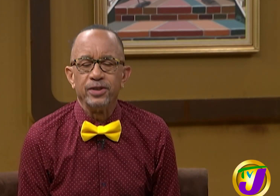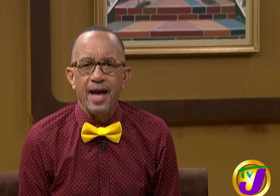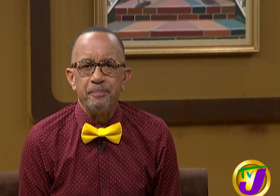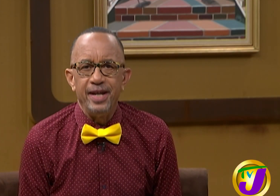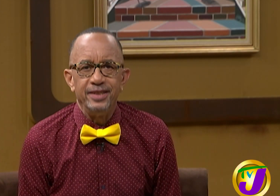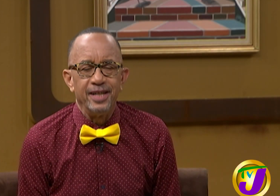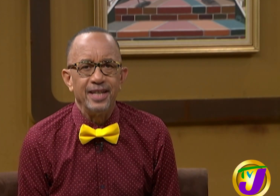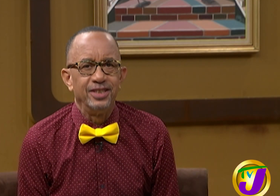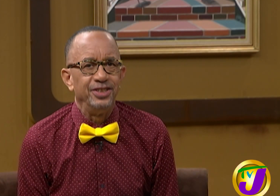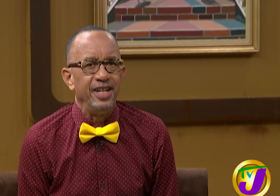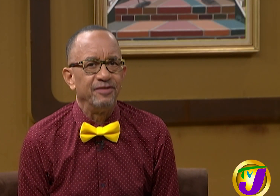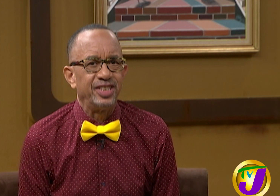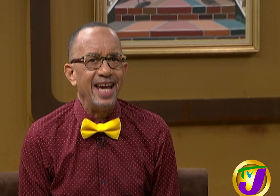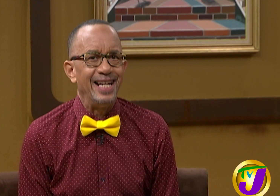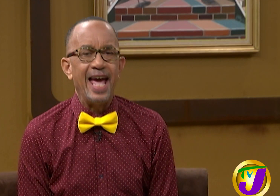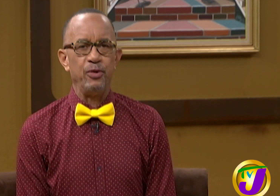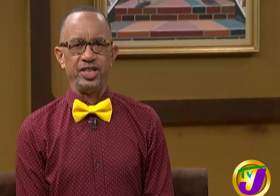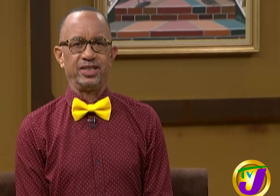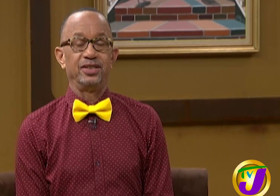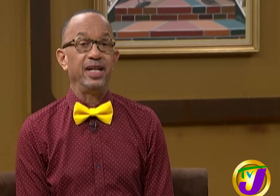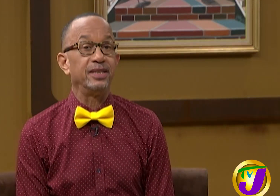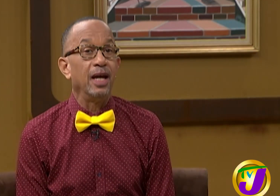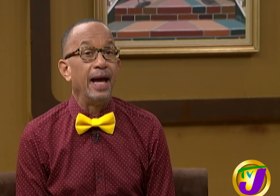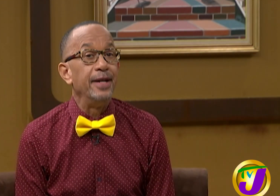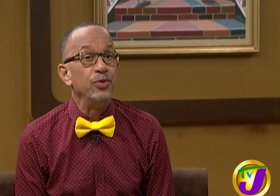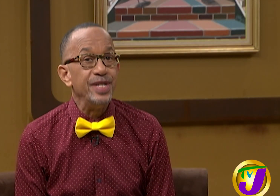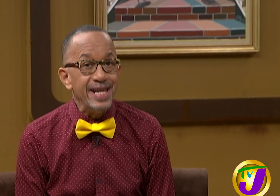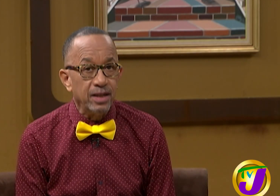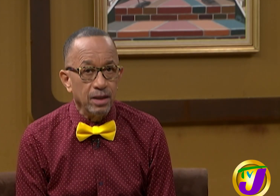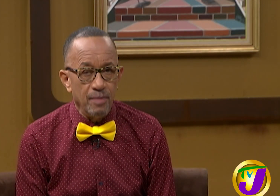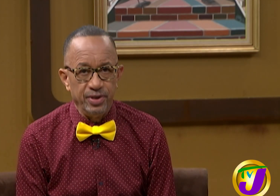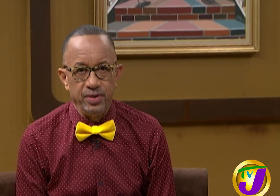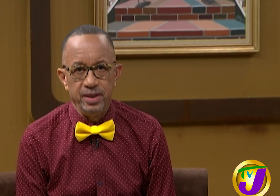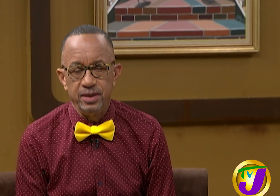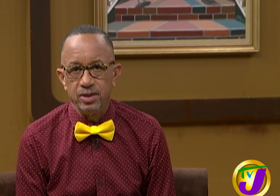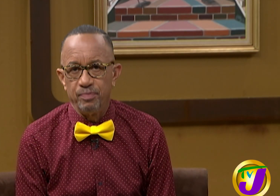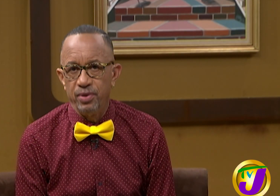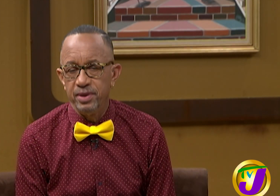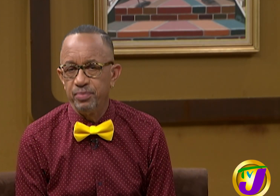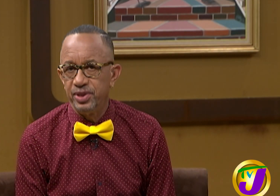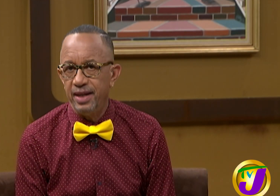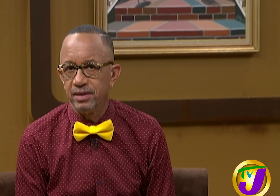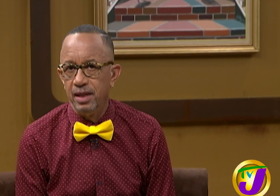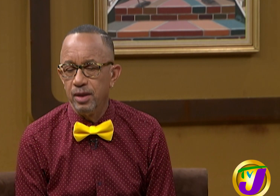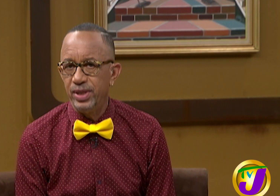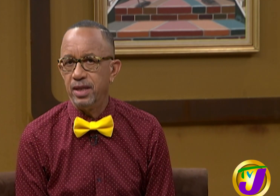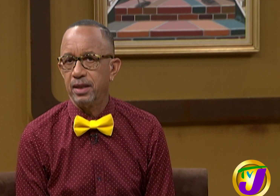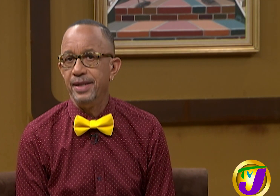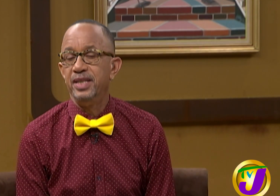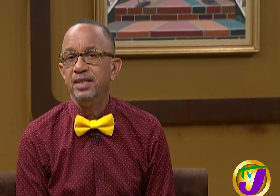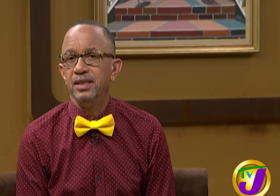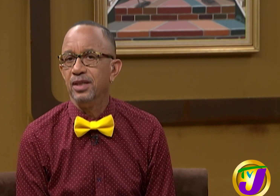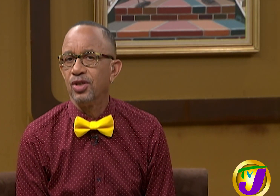All right, folks, happy International Day of Sign Languages. Today is a unique opportunity to support and protect the